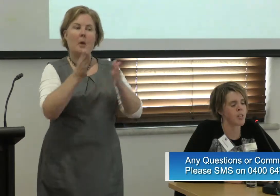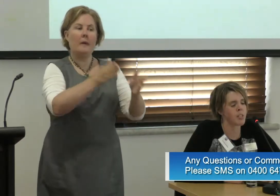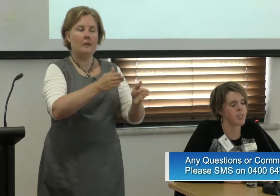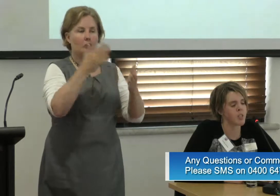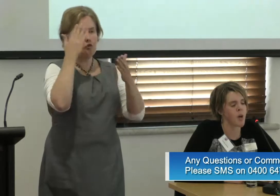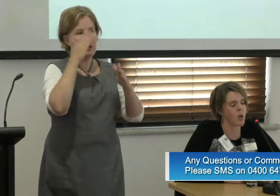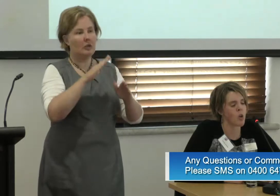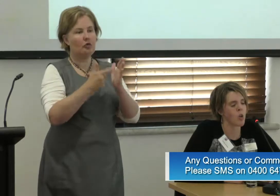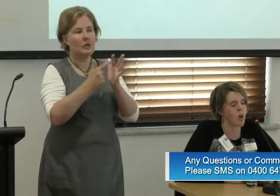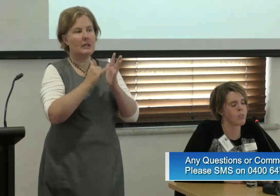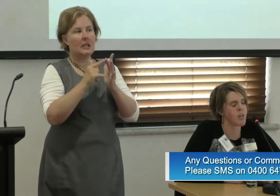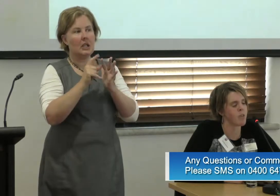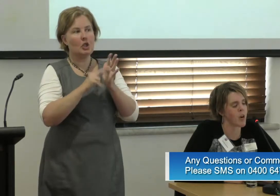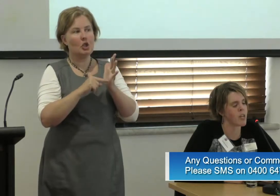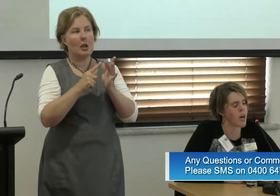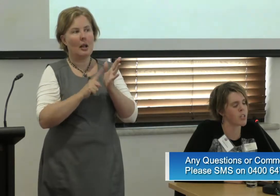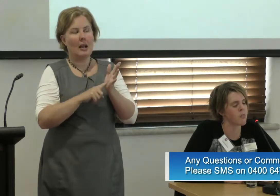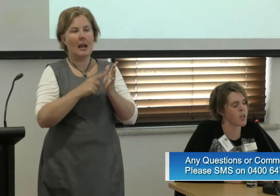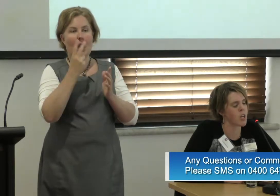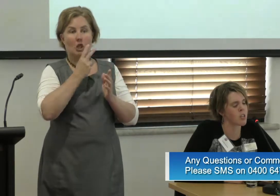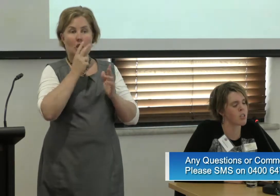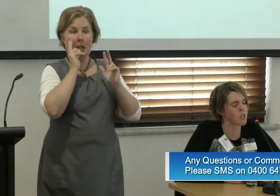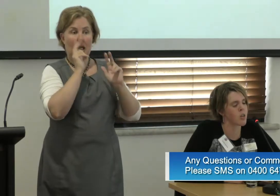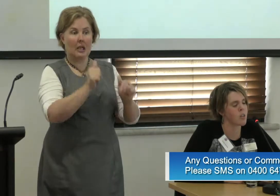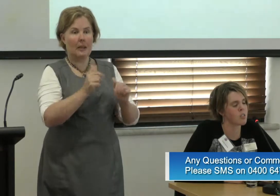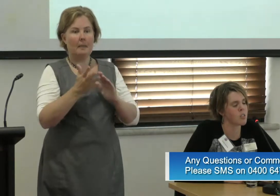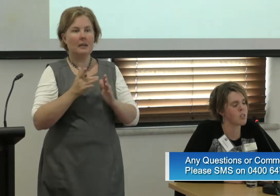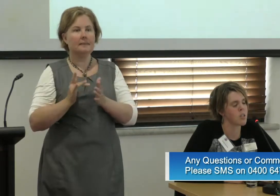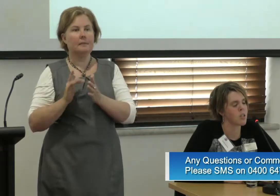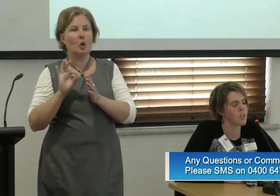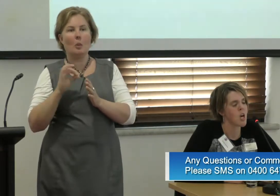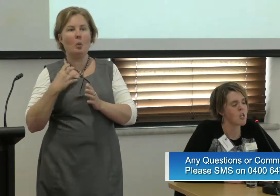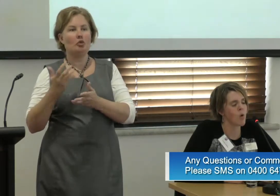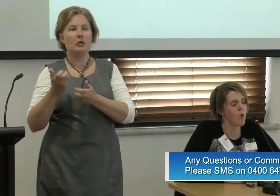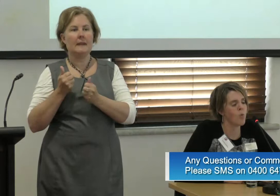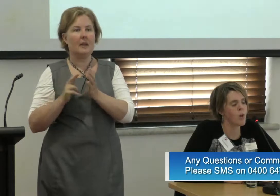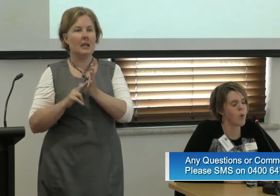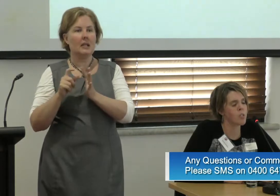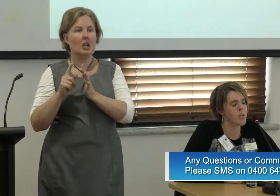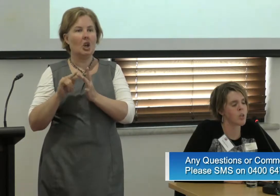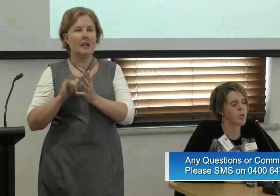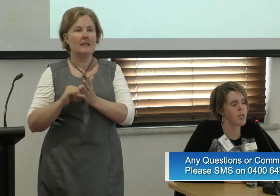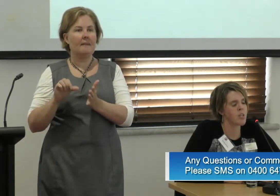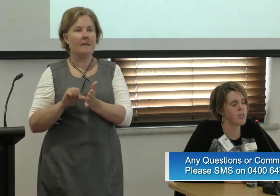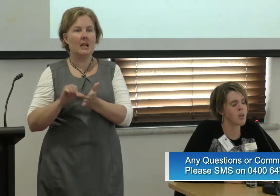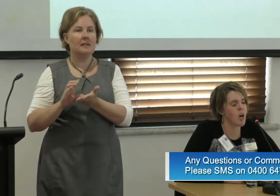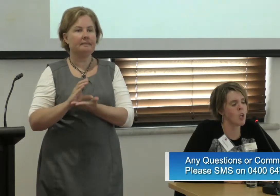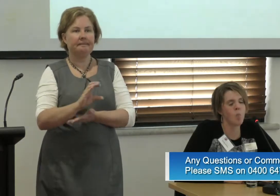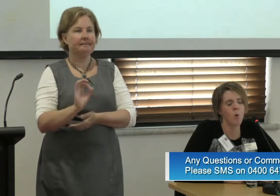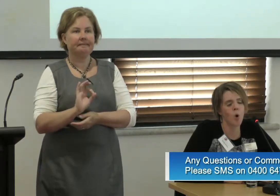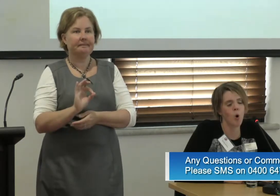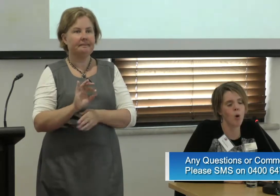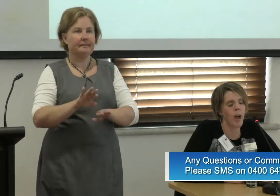aged care system and no longer receive your NDIS funding. That's correct. Yeah. So what we are wanting is a